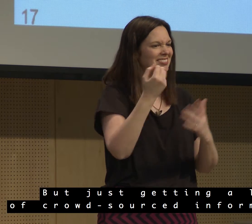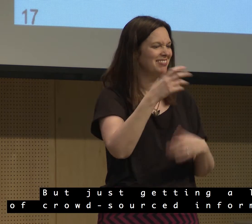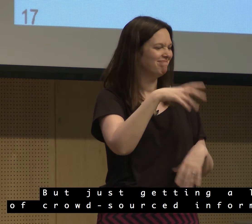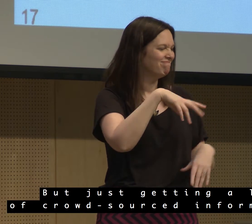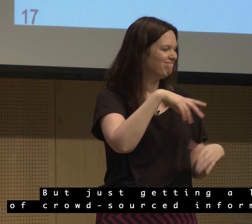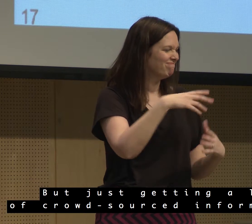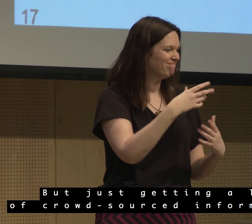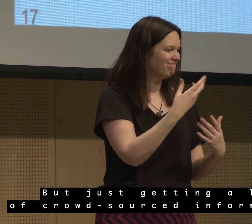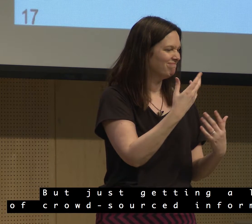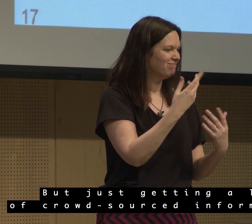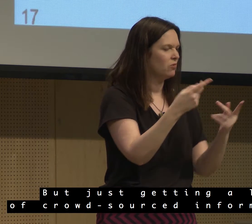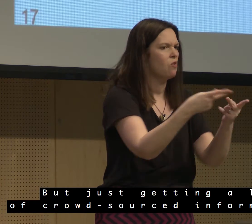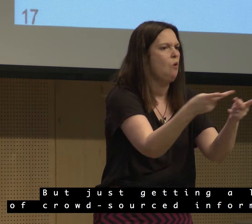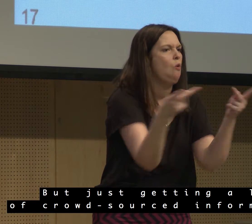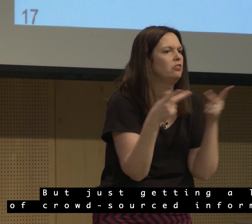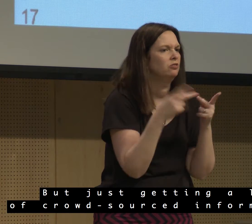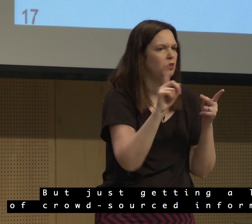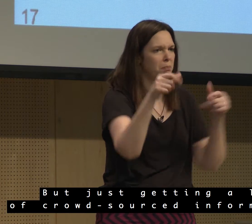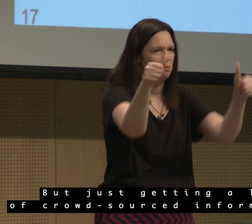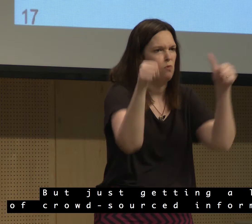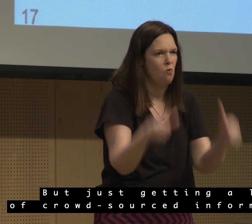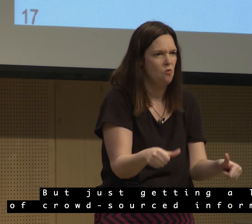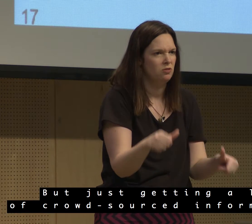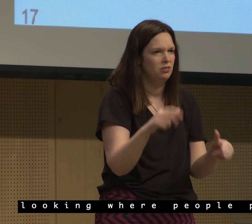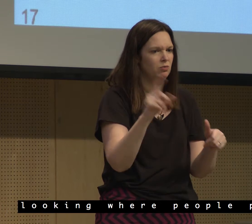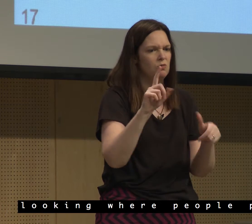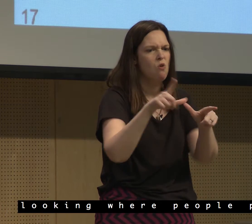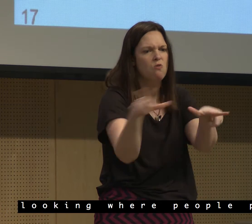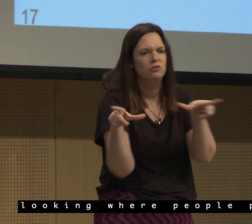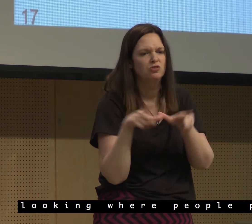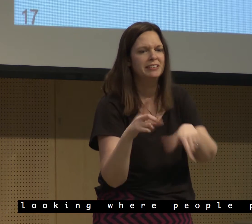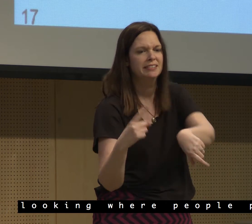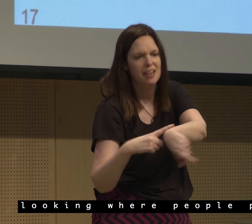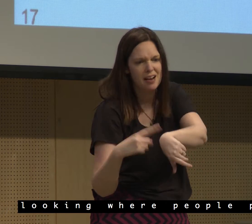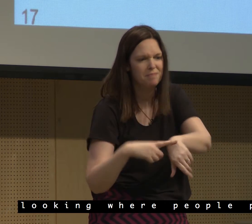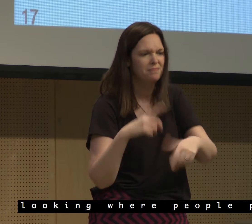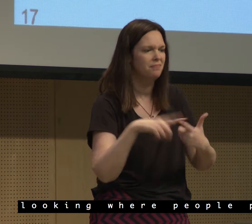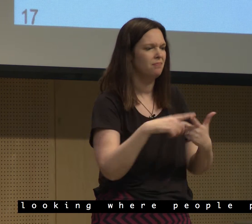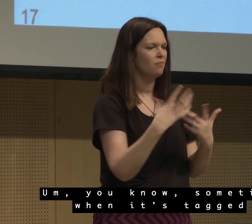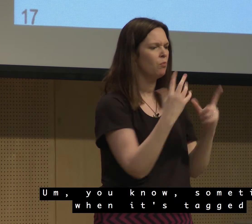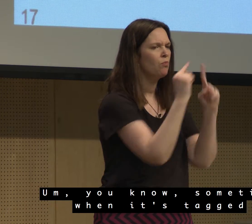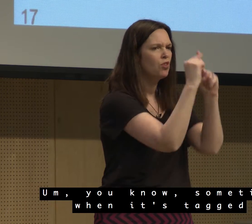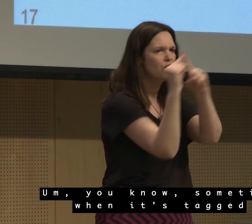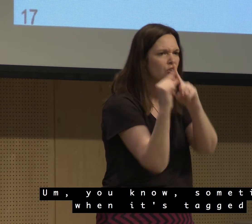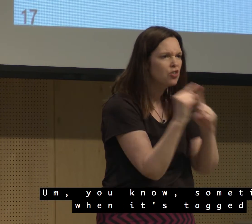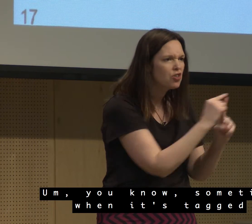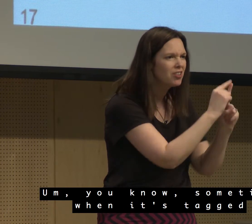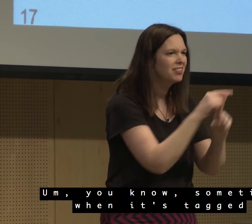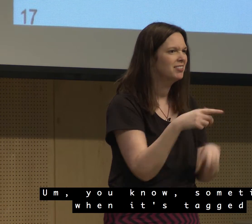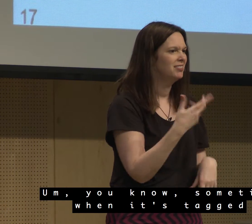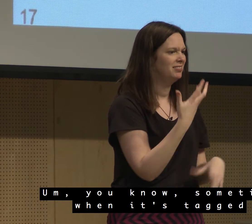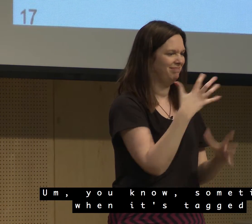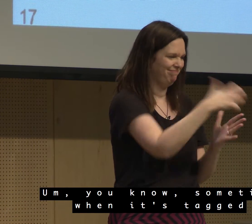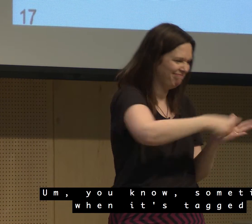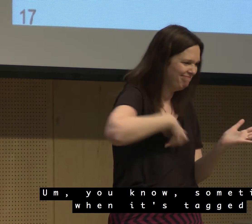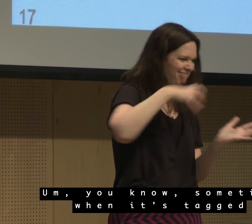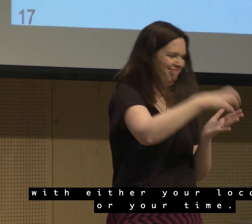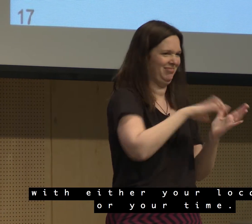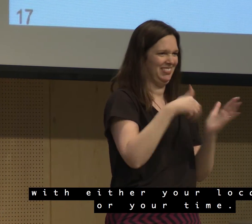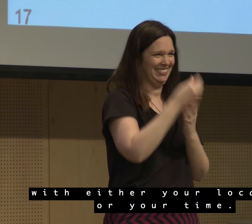but just getting a lot of crowdsourced information, looking where people post. You know, sometimes when it's tagged with